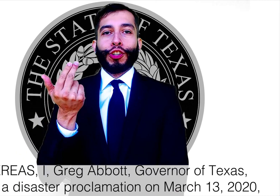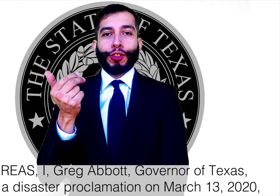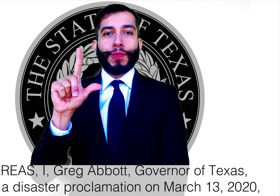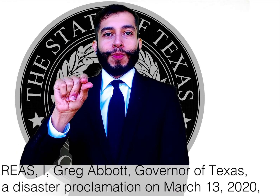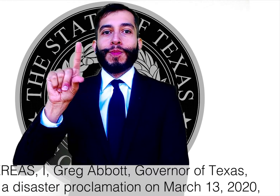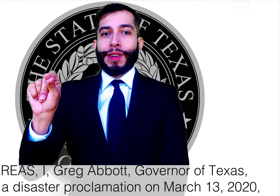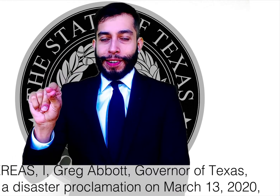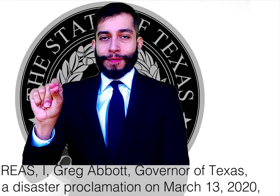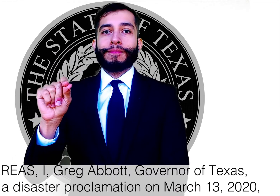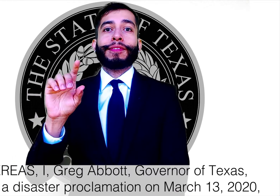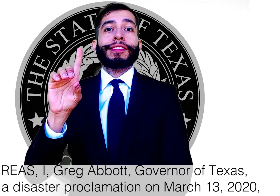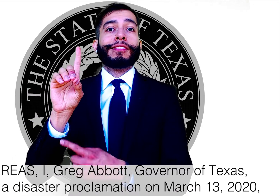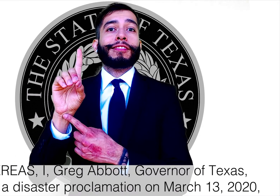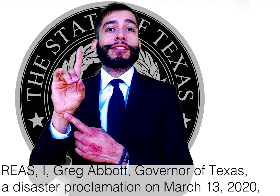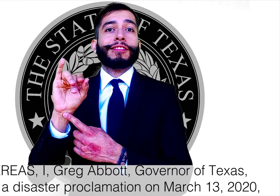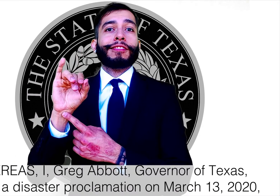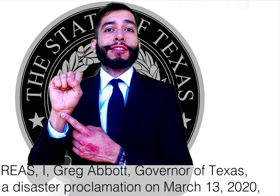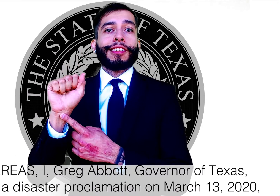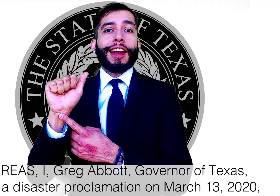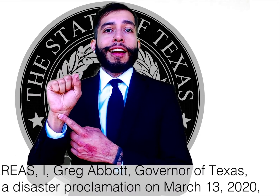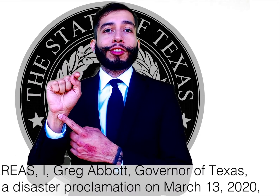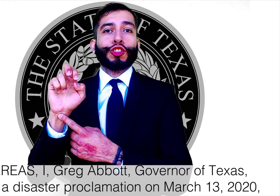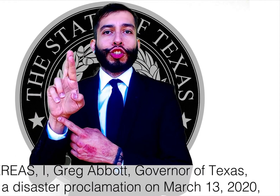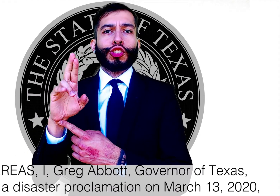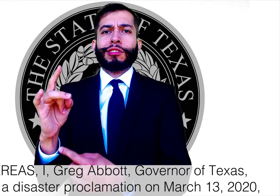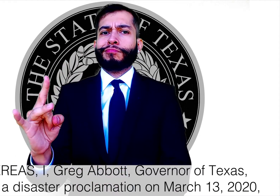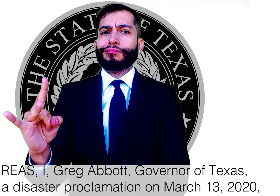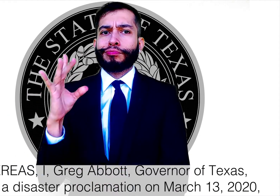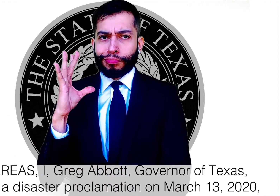2020, certifying under Section